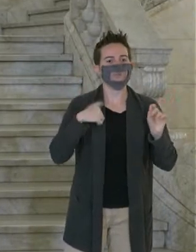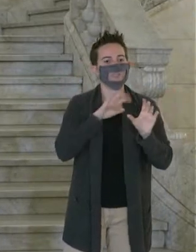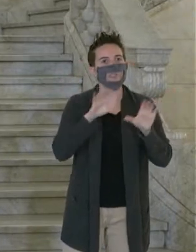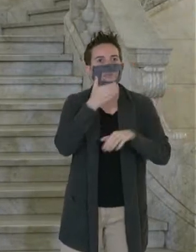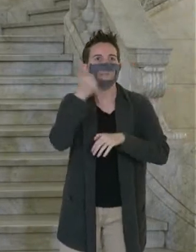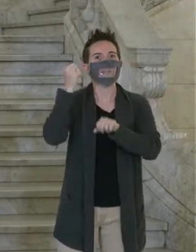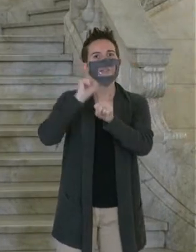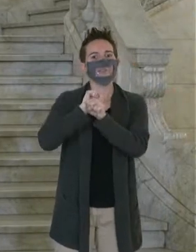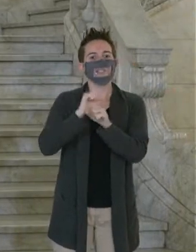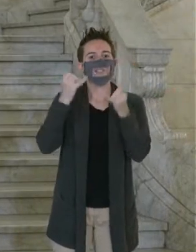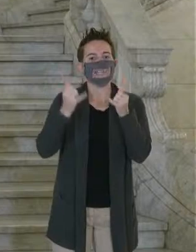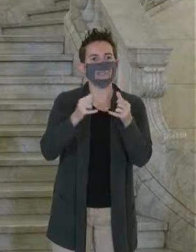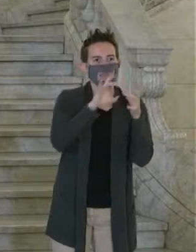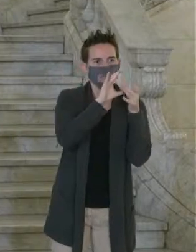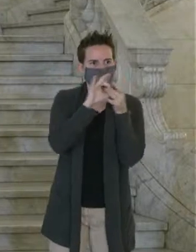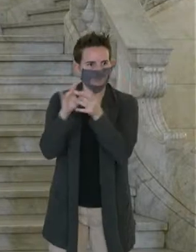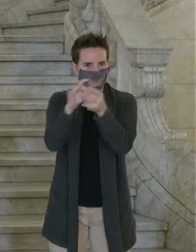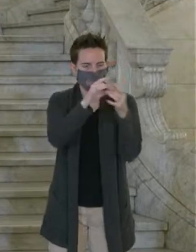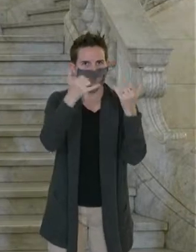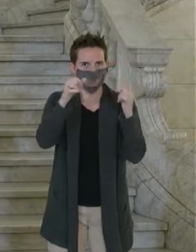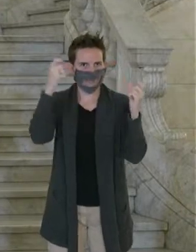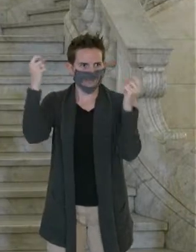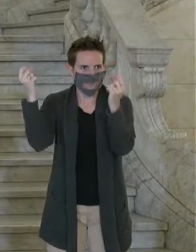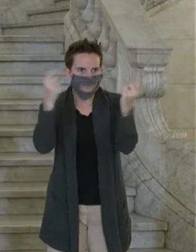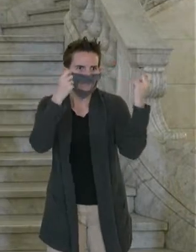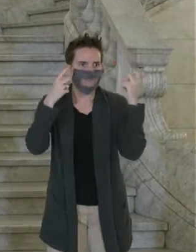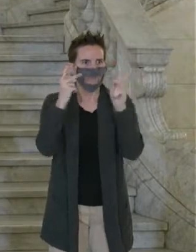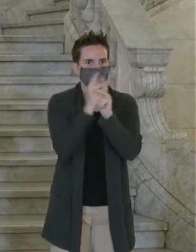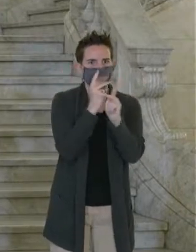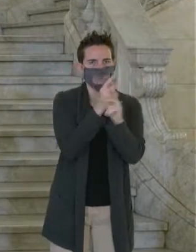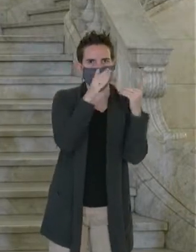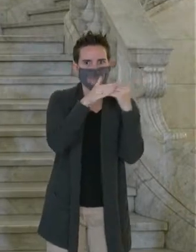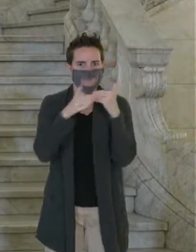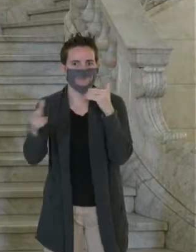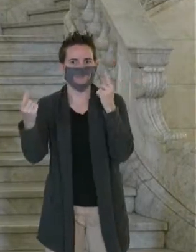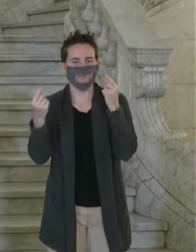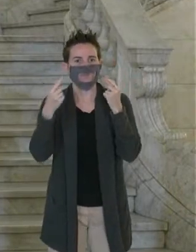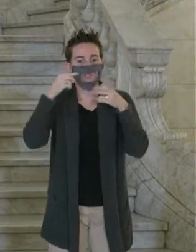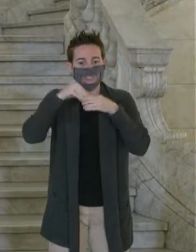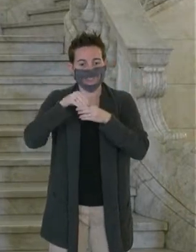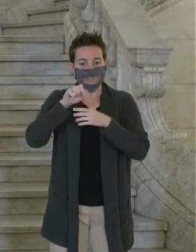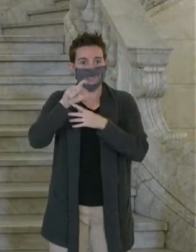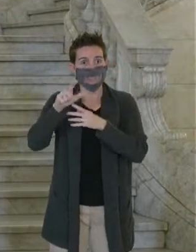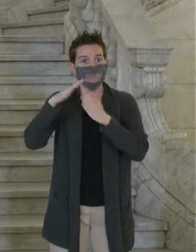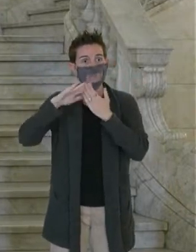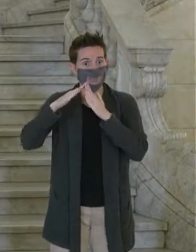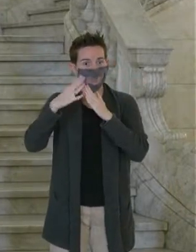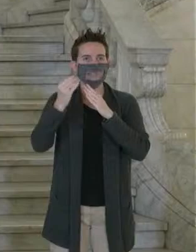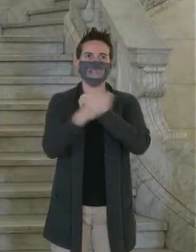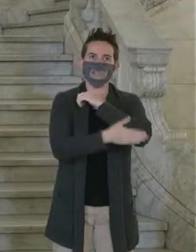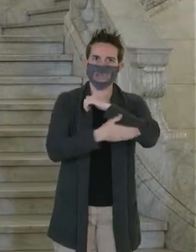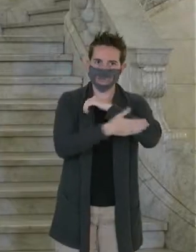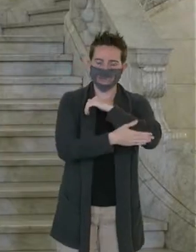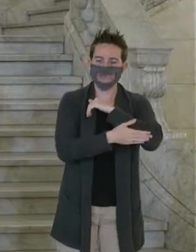as it relates to COVID-19 mitigation across the City of St. Louis and St. Louis County.